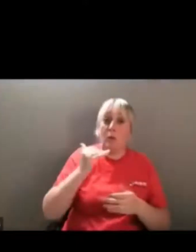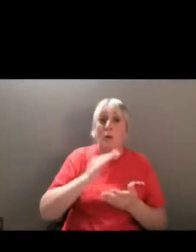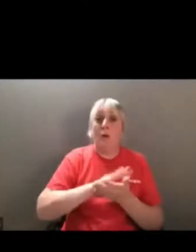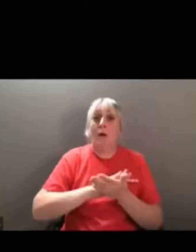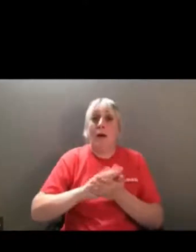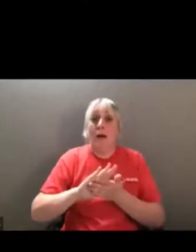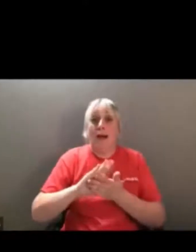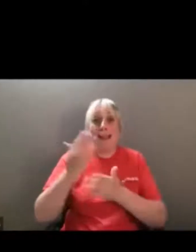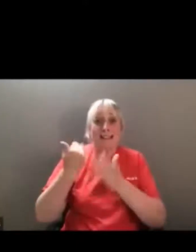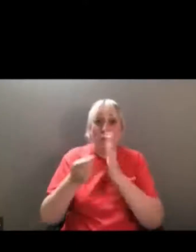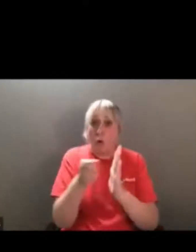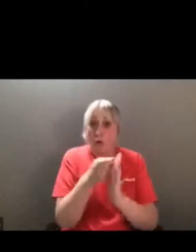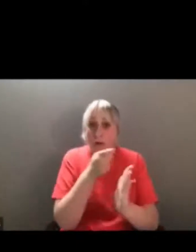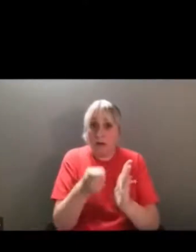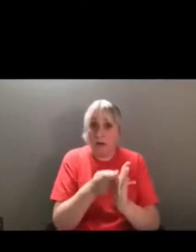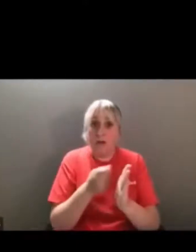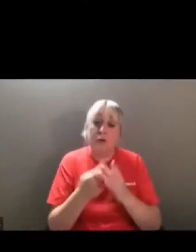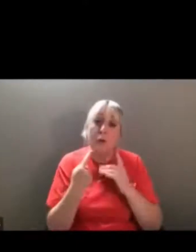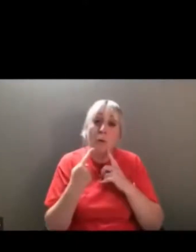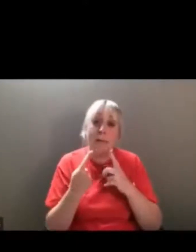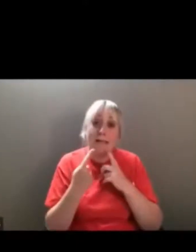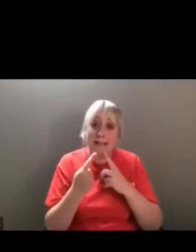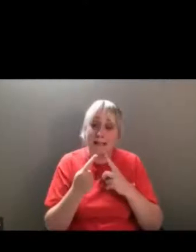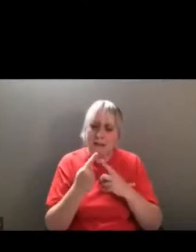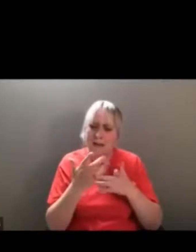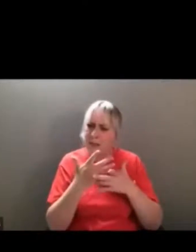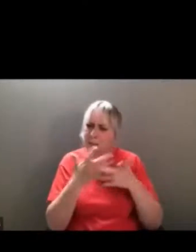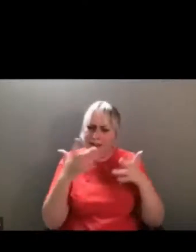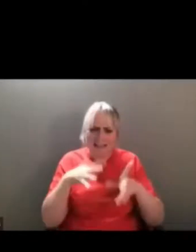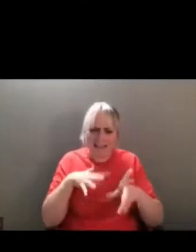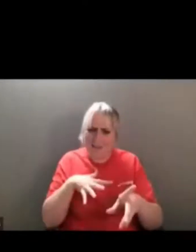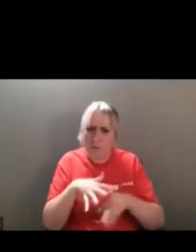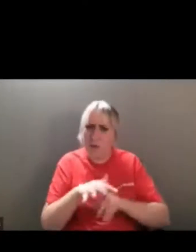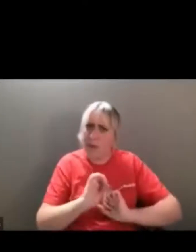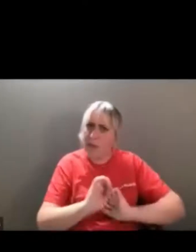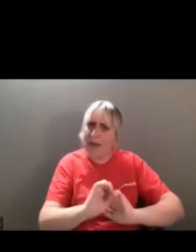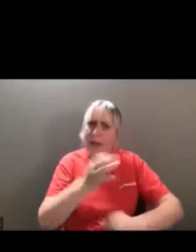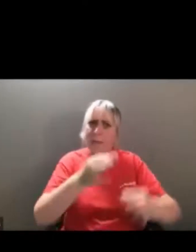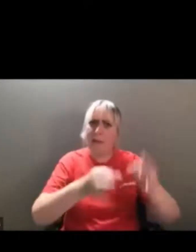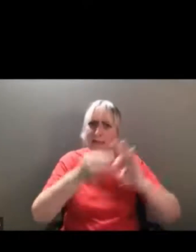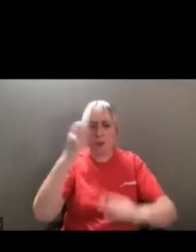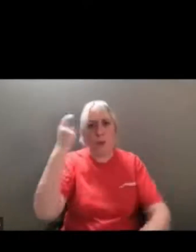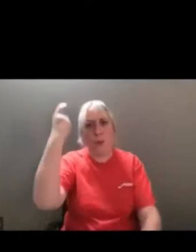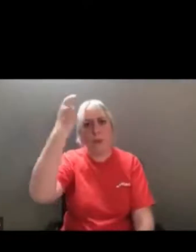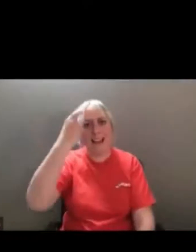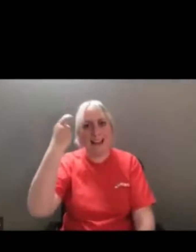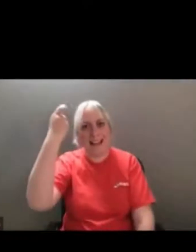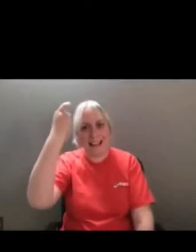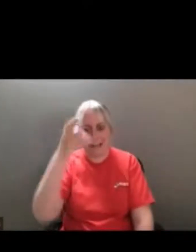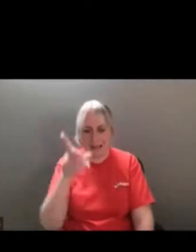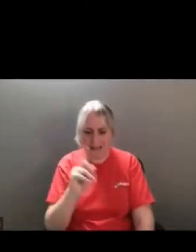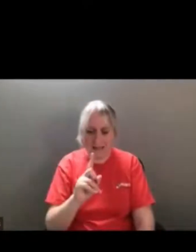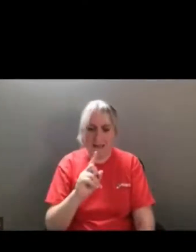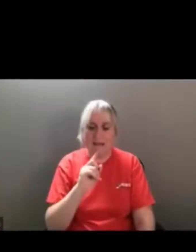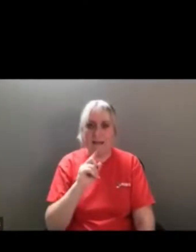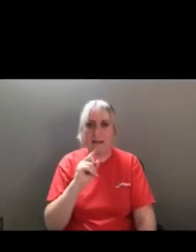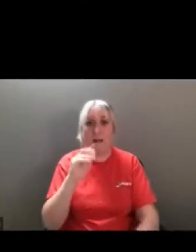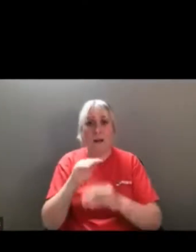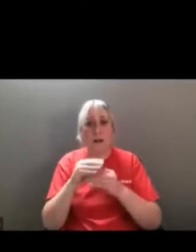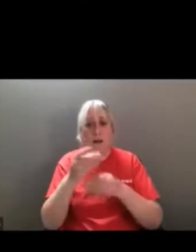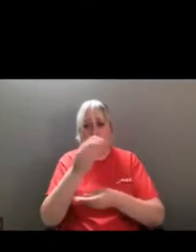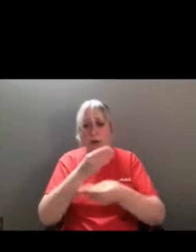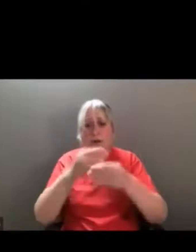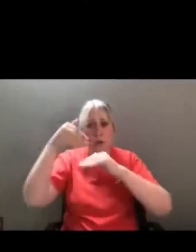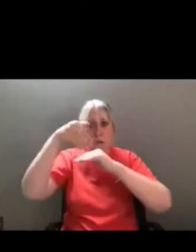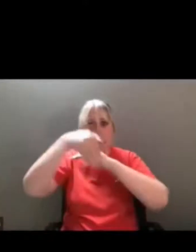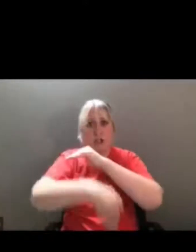David Goldberger comment, the greatest influence on their political thinking and strategizing was the Depression-era climate of